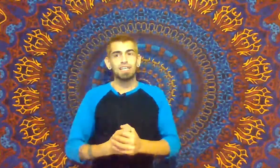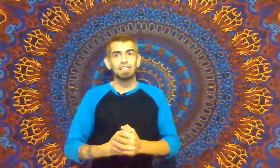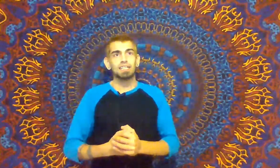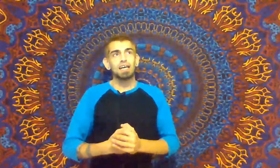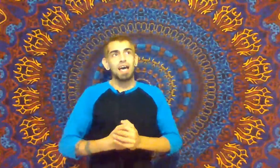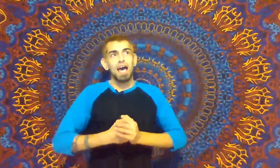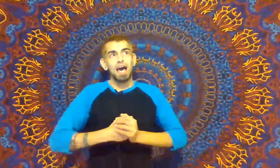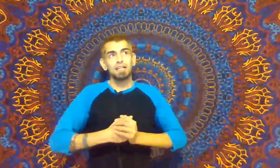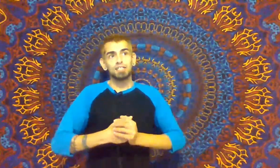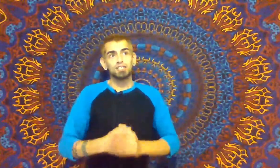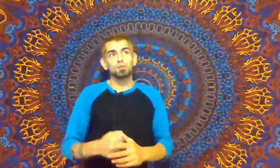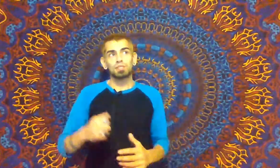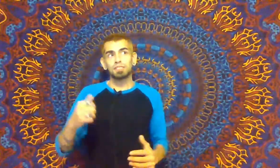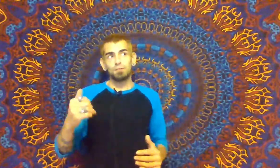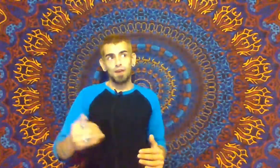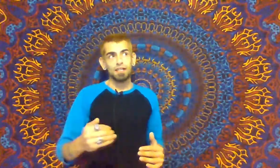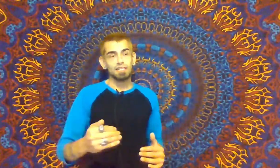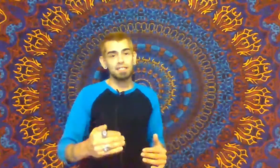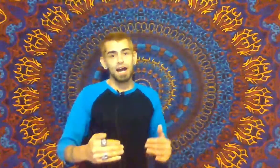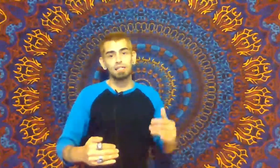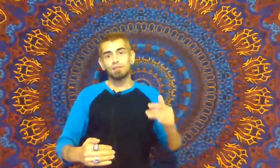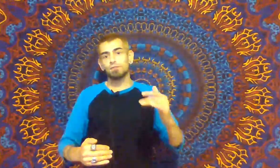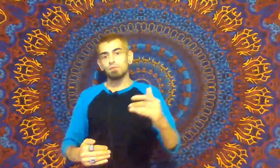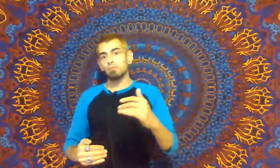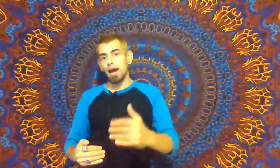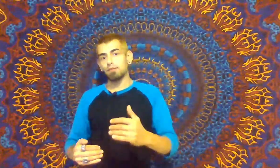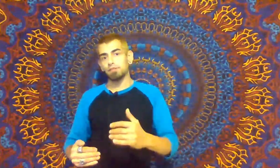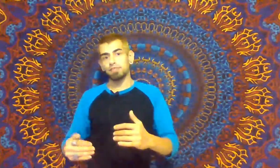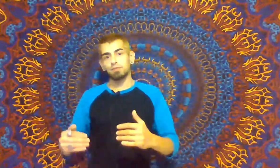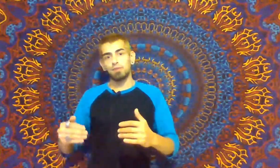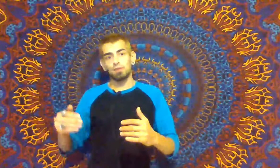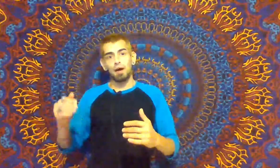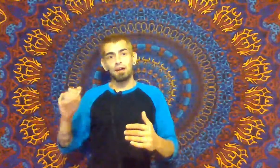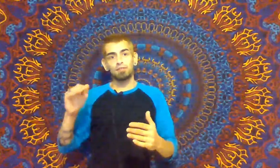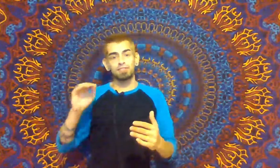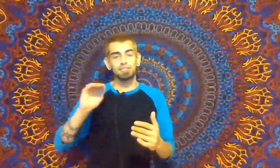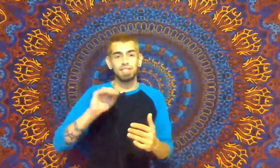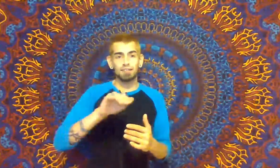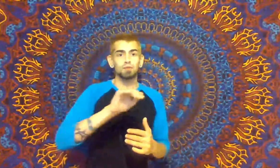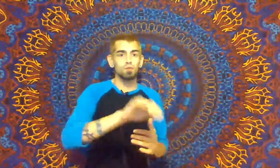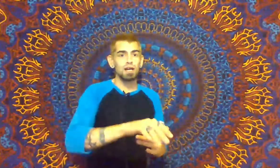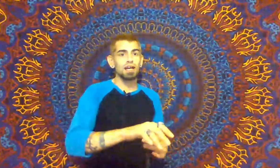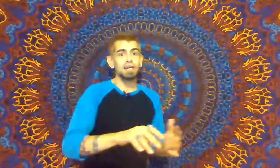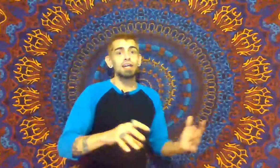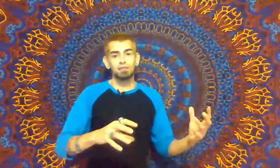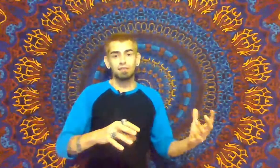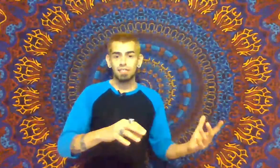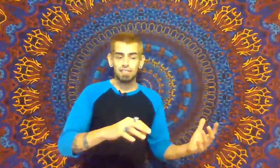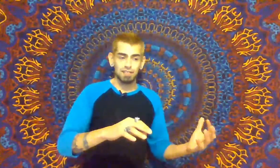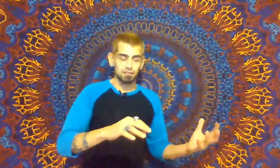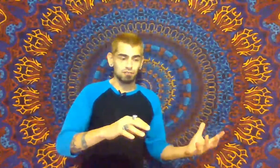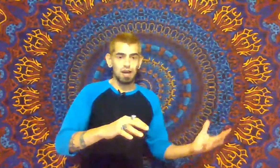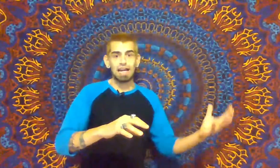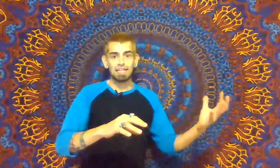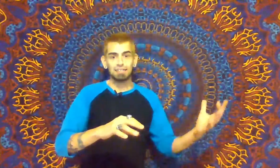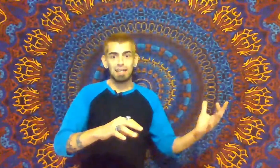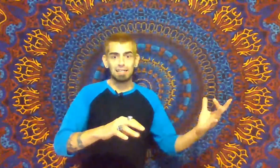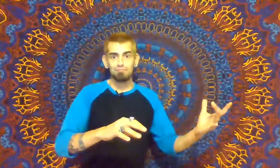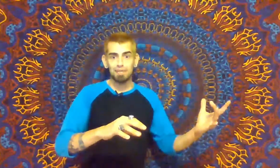that Anisha was defending the island from the pirates, and when the pirates sailed away, the kraken-like